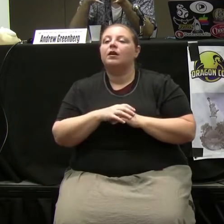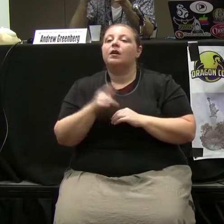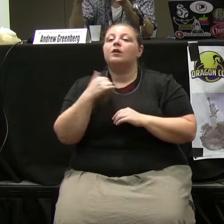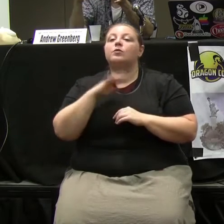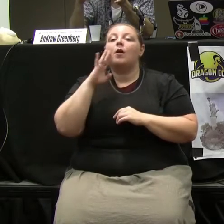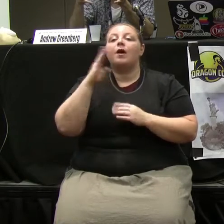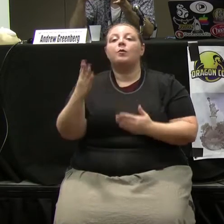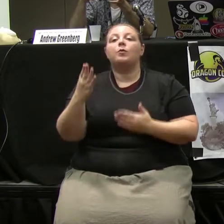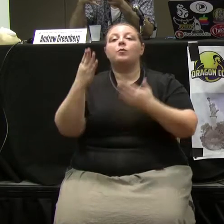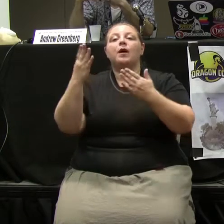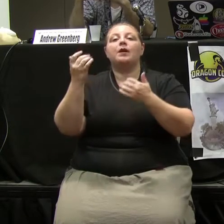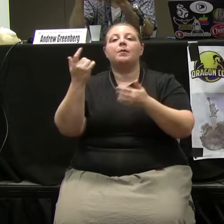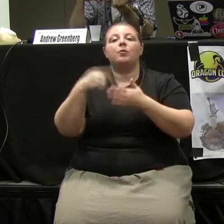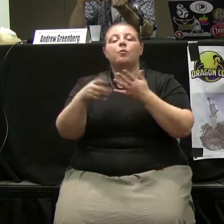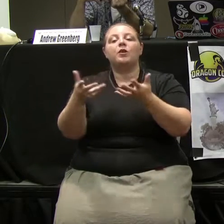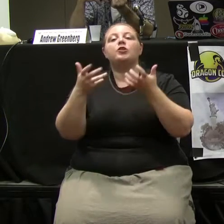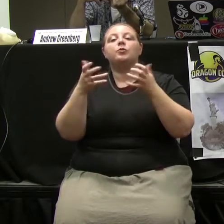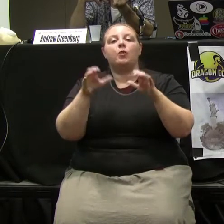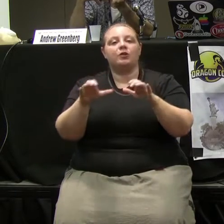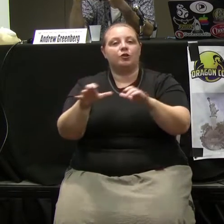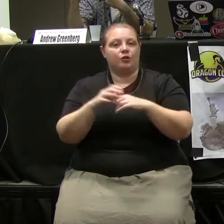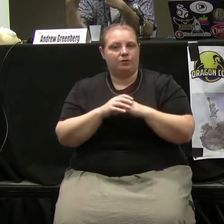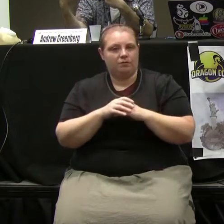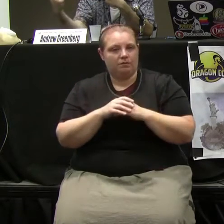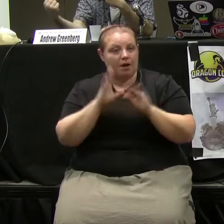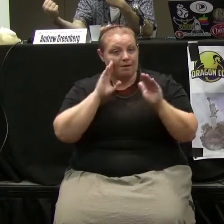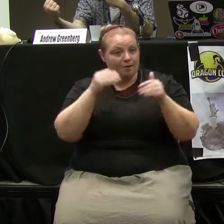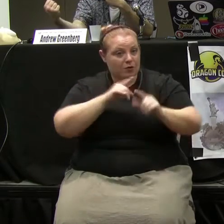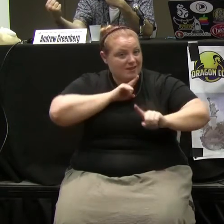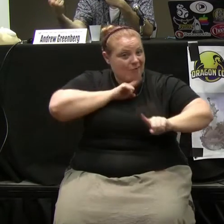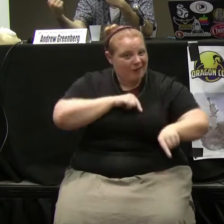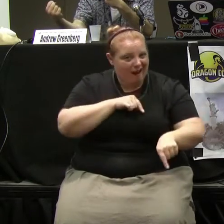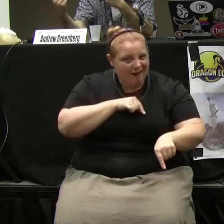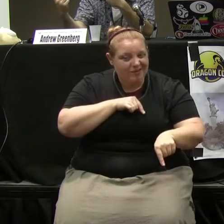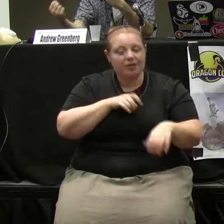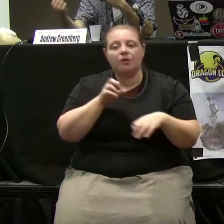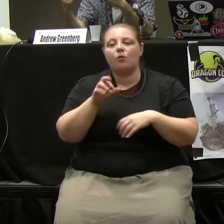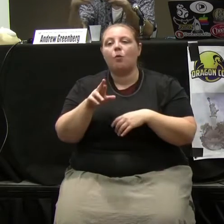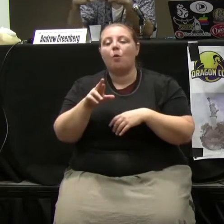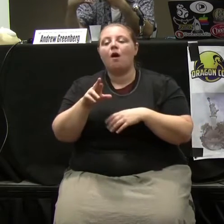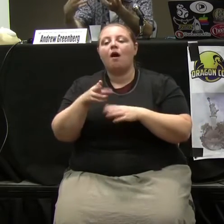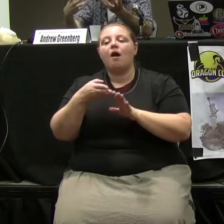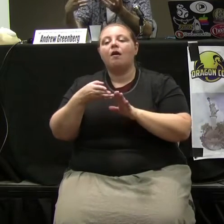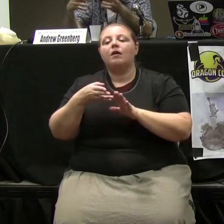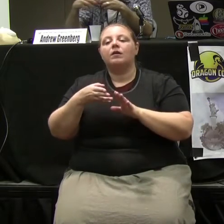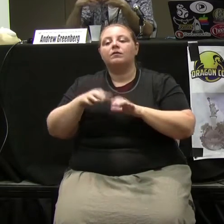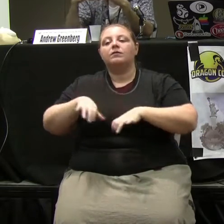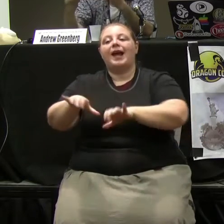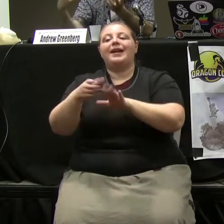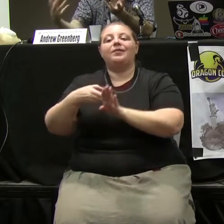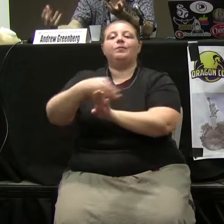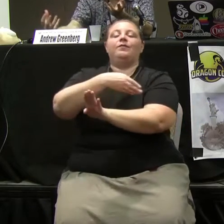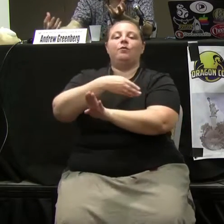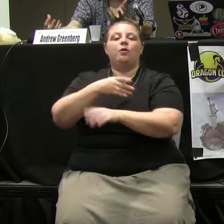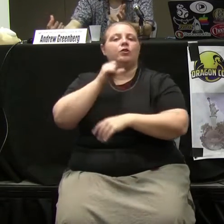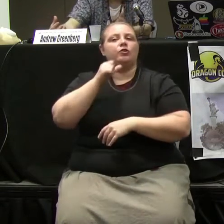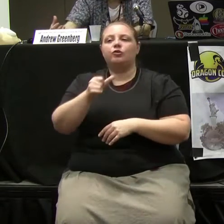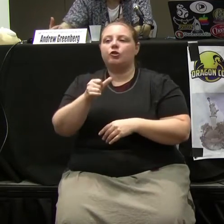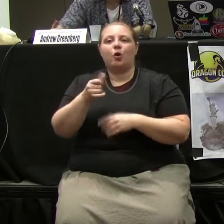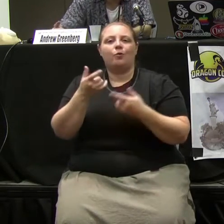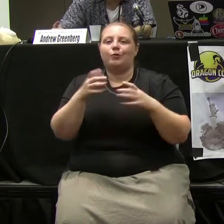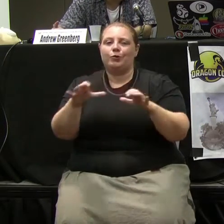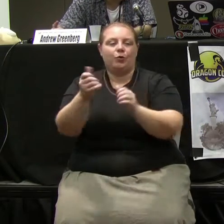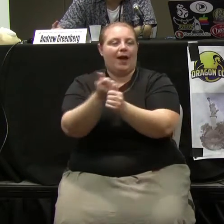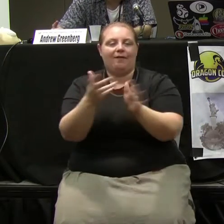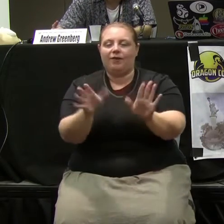to people is to look at what you want to do. Do you want to focus on reactive? Do you want to focus on being proactive on a cause? Find what matters to you. Don't try and bite off